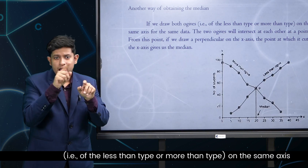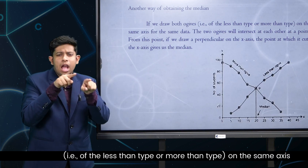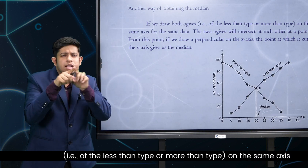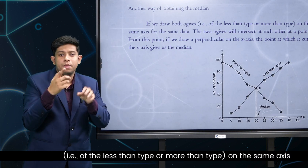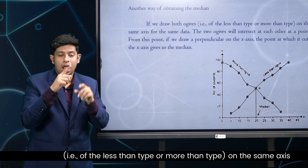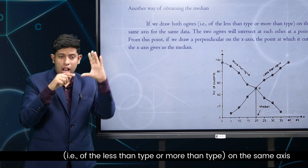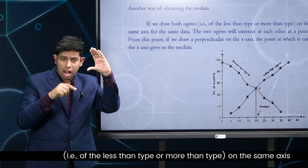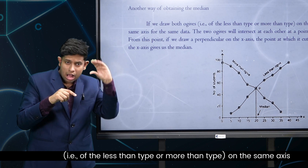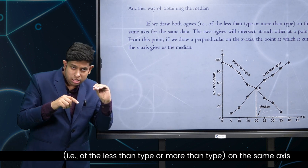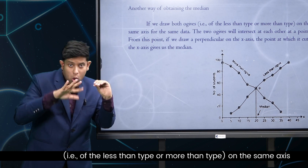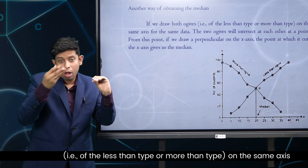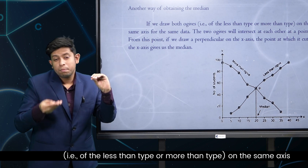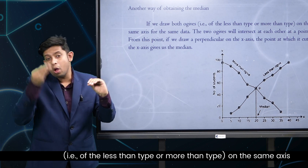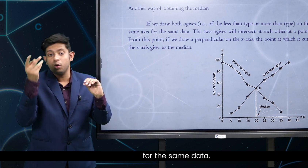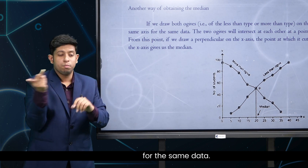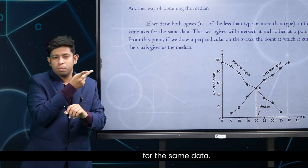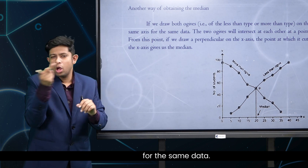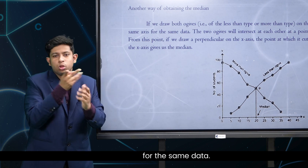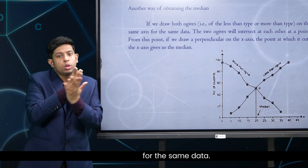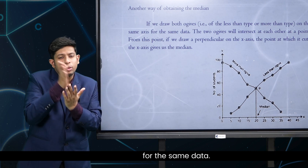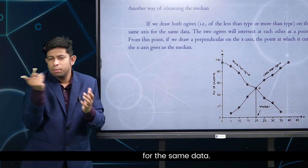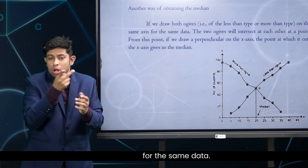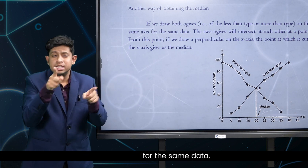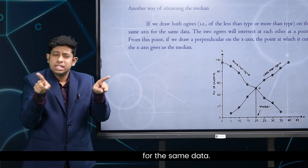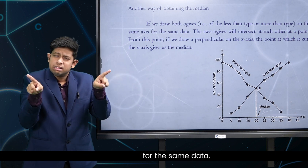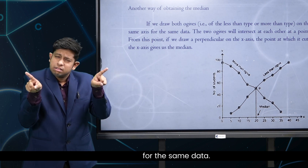more than type, on the same axis for the same data,